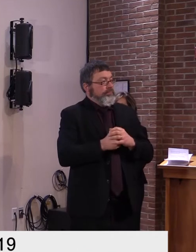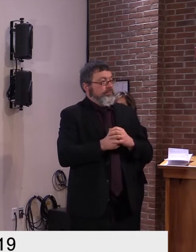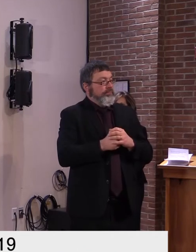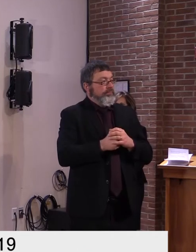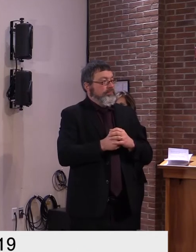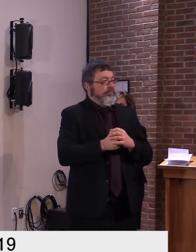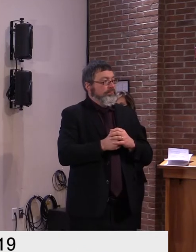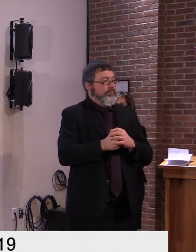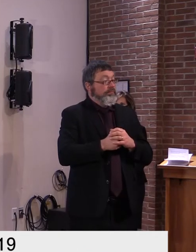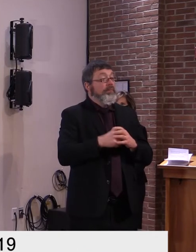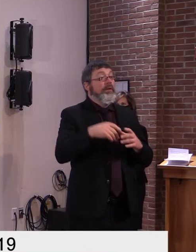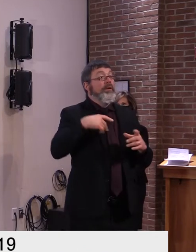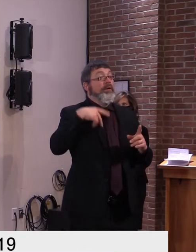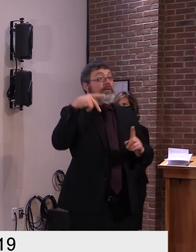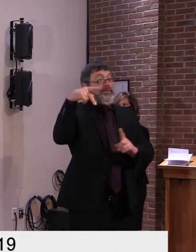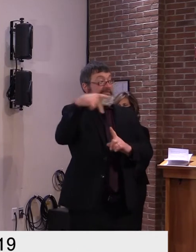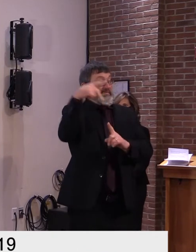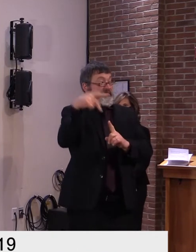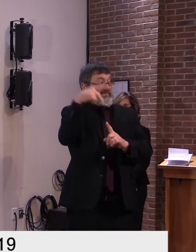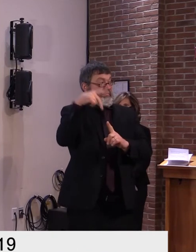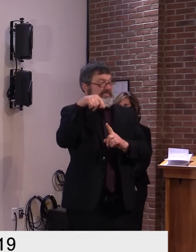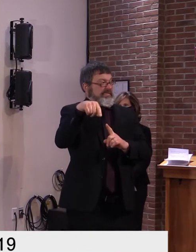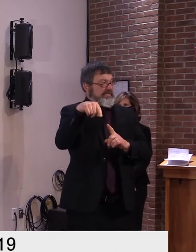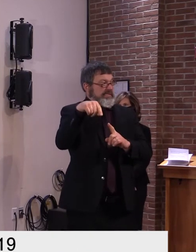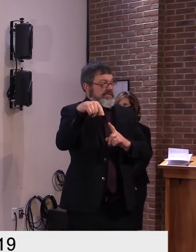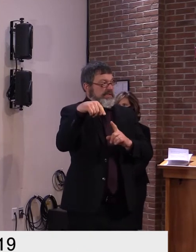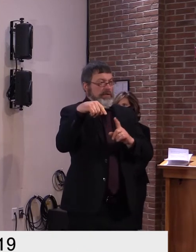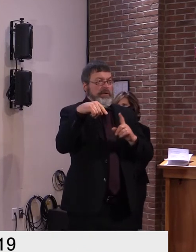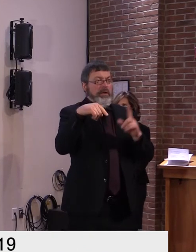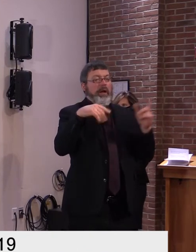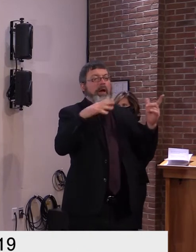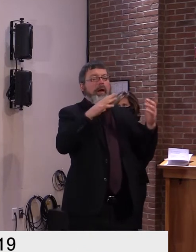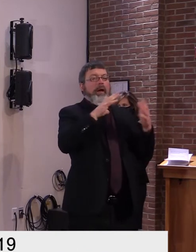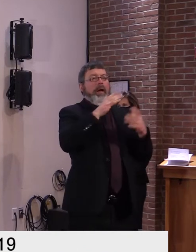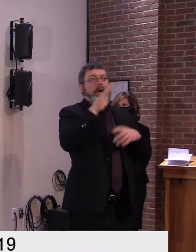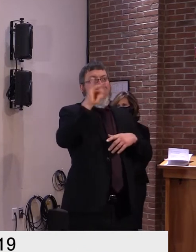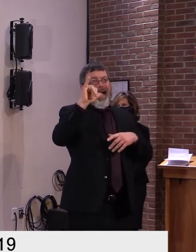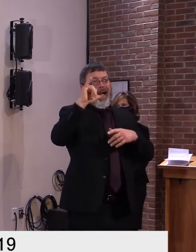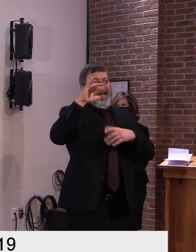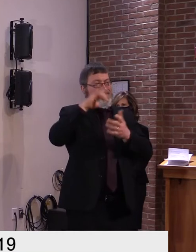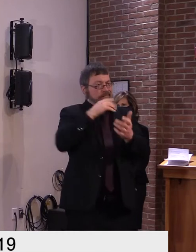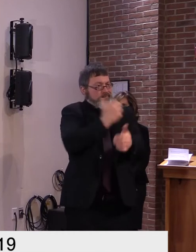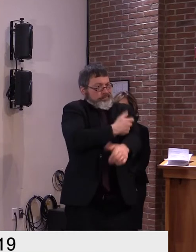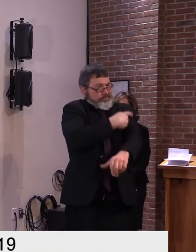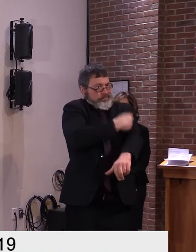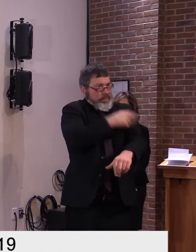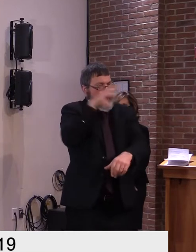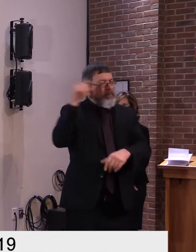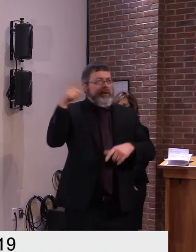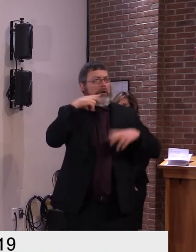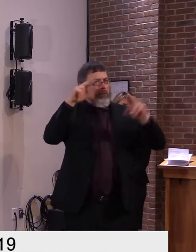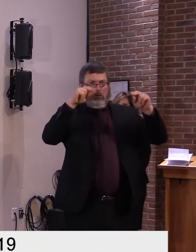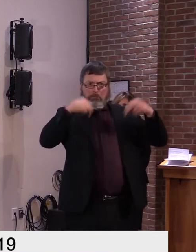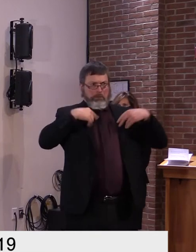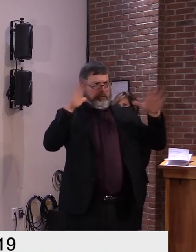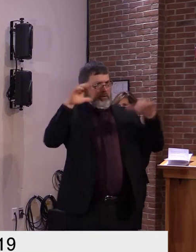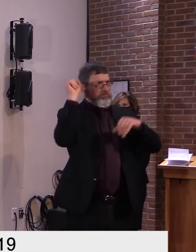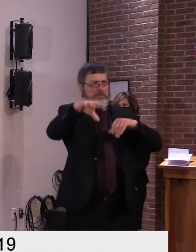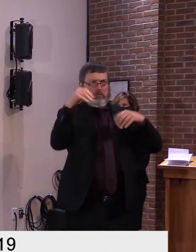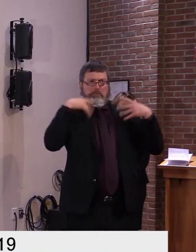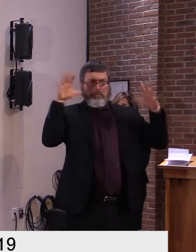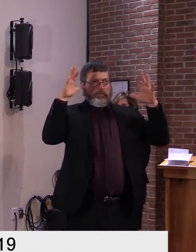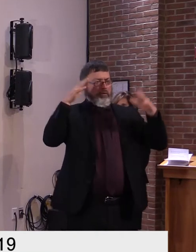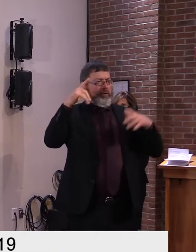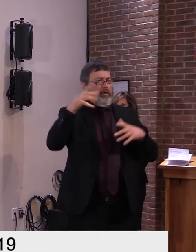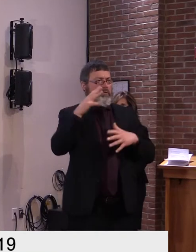the problem is, and there's been good production still, and that wouldn't be why we weren't seeing it. So I